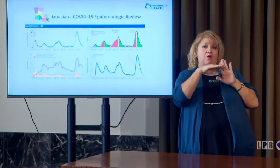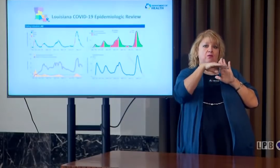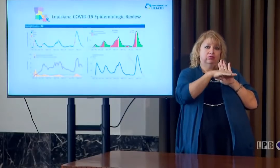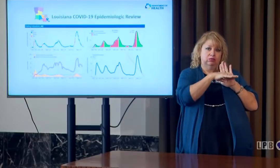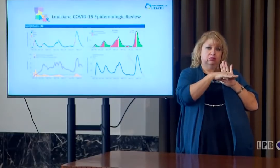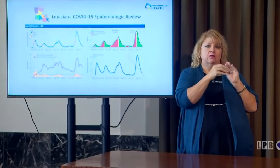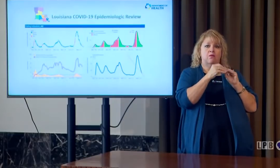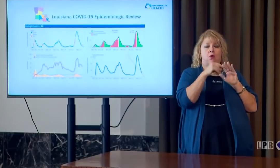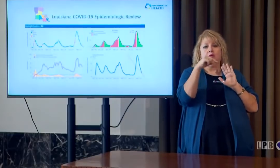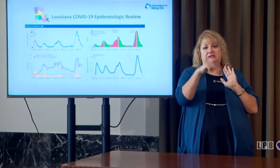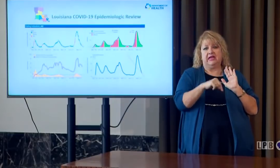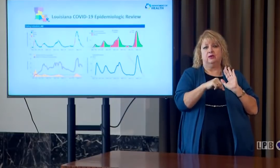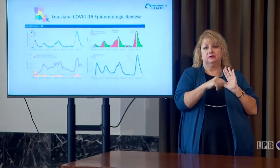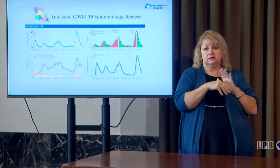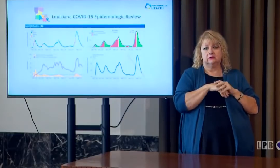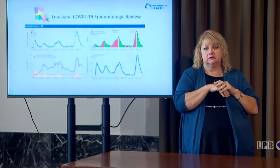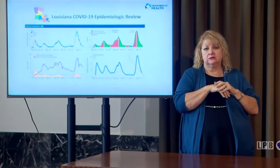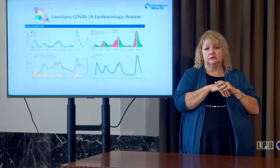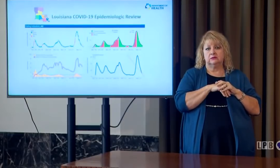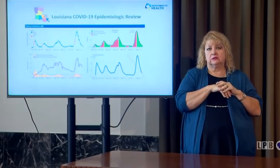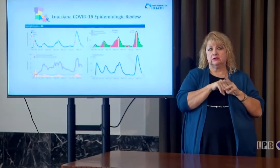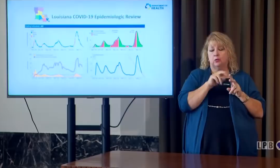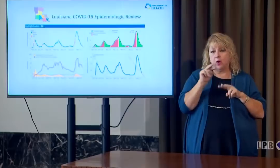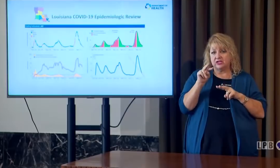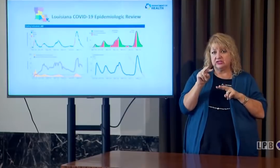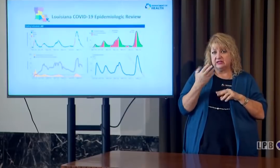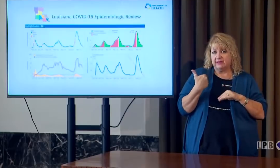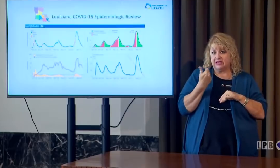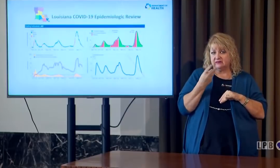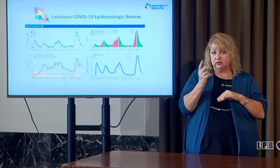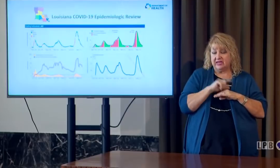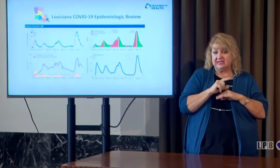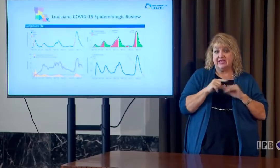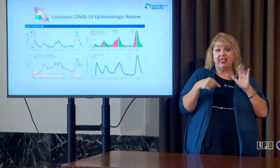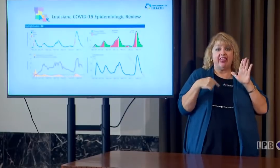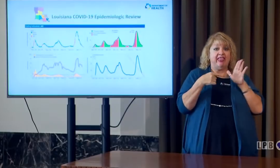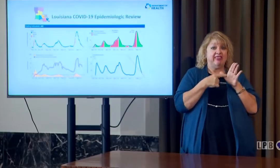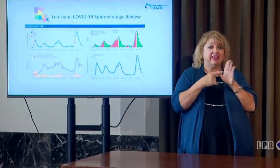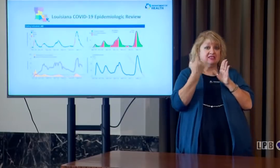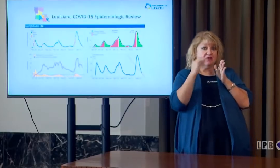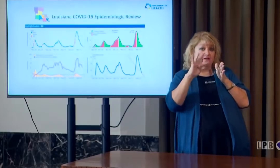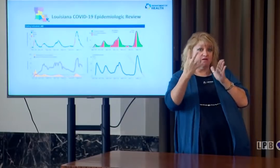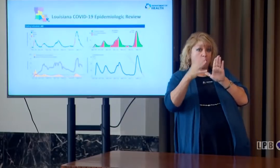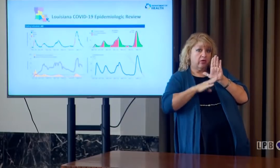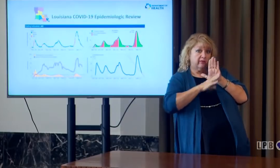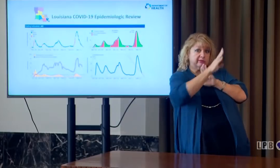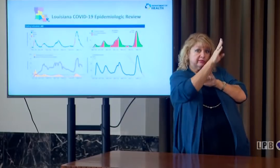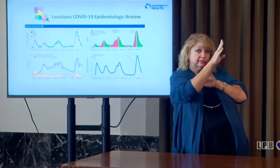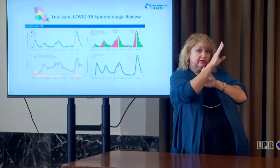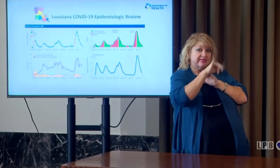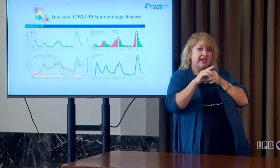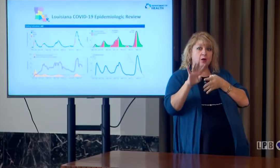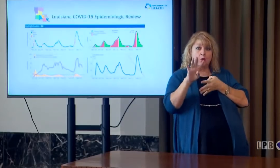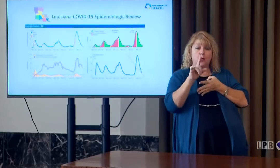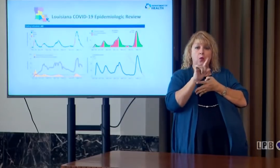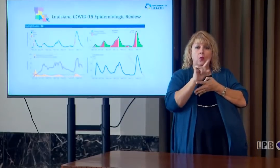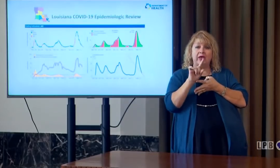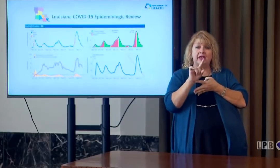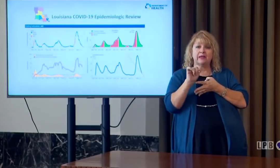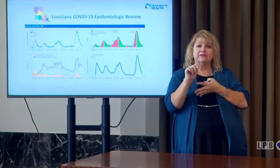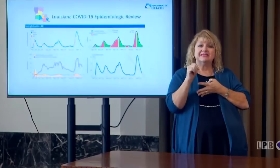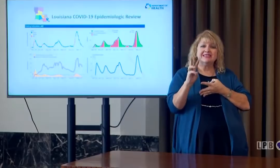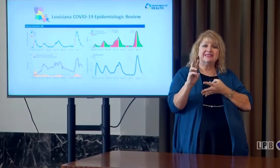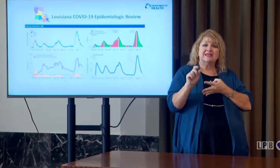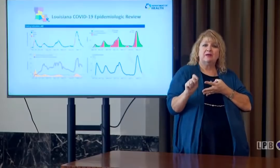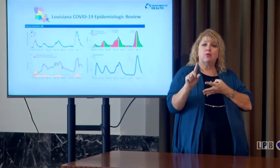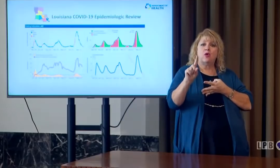that have come in over the past couple days. At the peak of this surge, around that first week of August, we peaked at